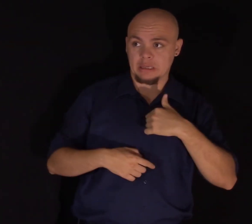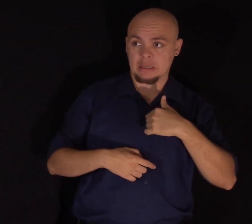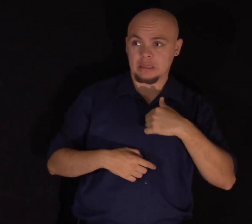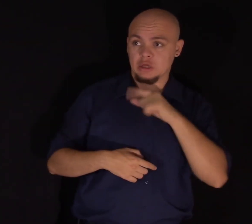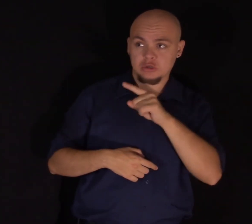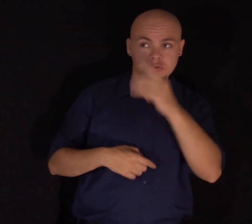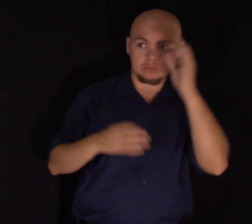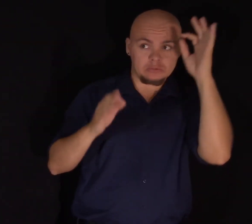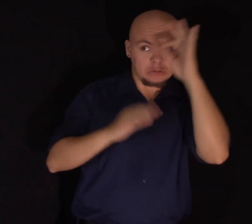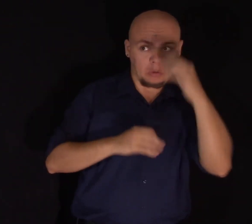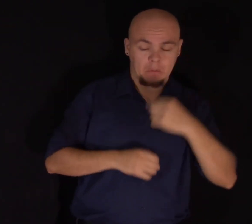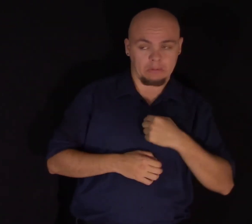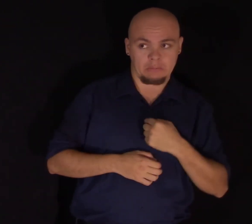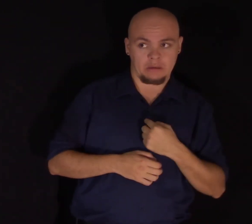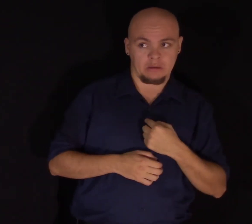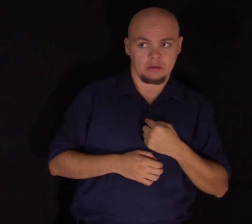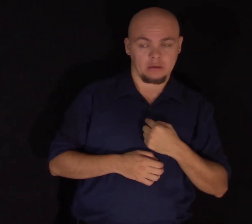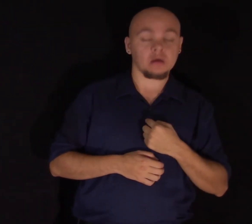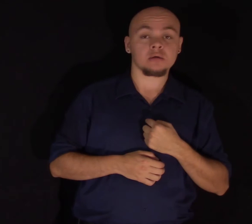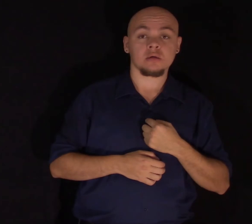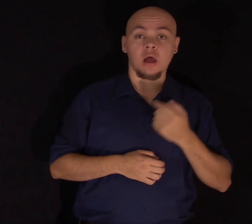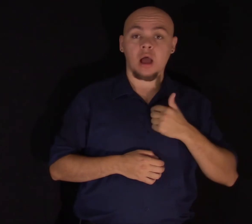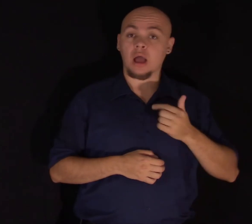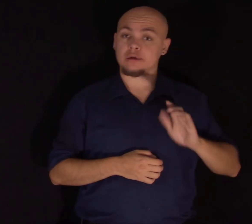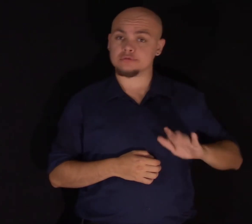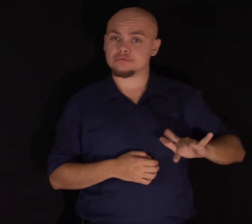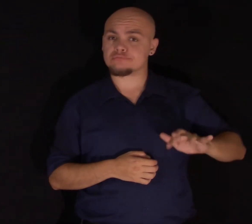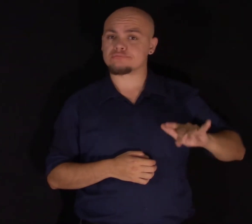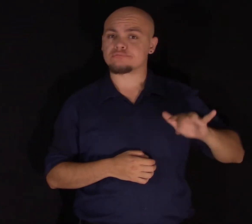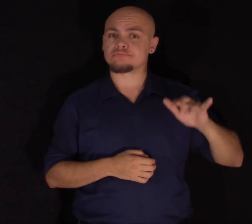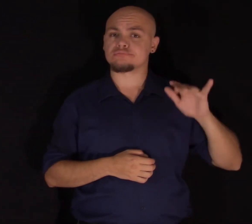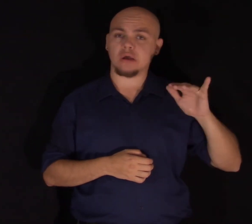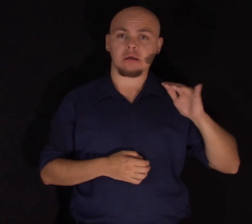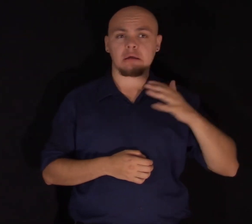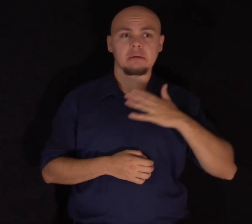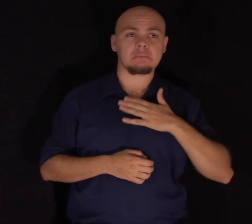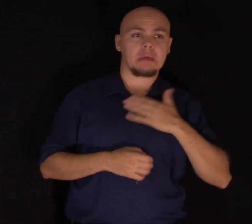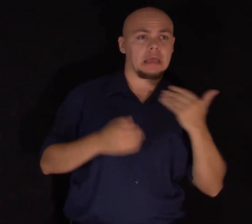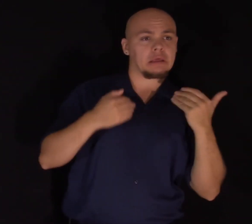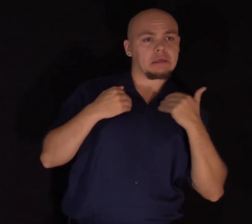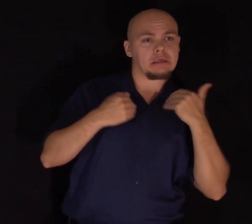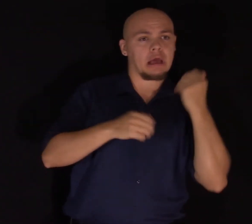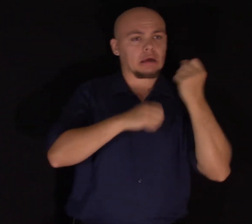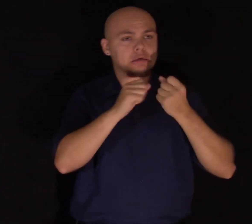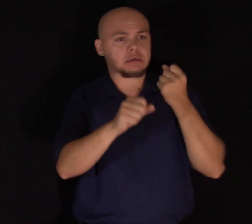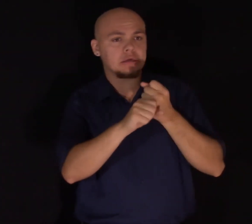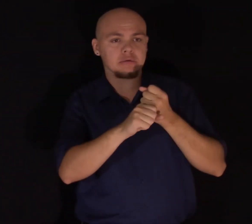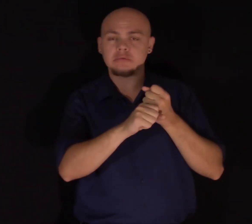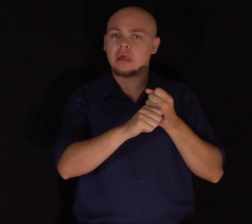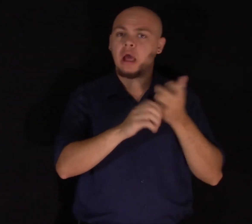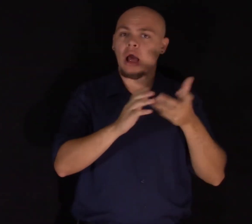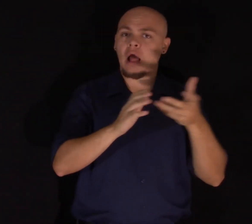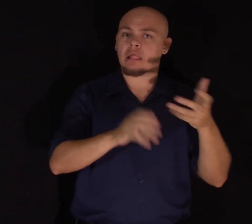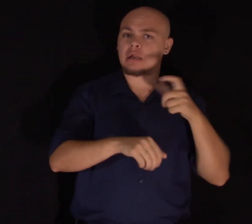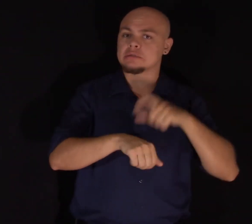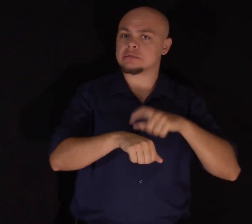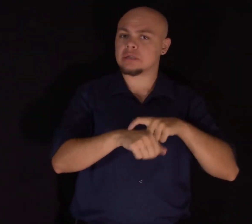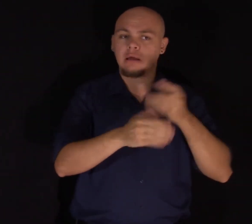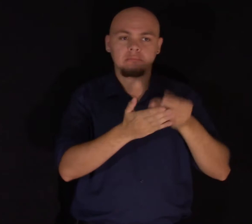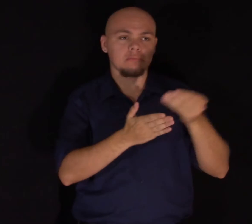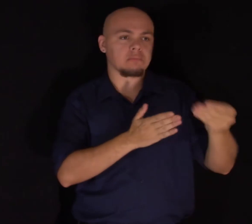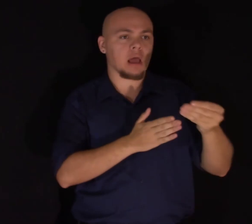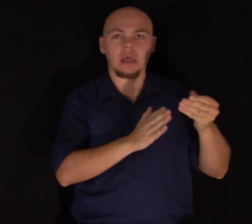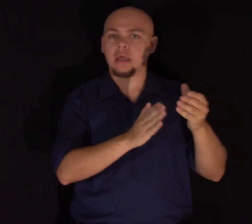me? So I grew up in my adolescent years spending a lot of time buying books on